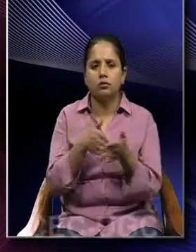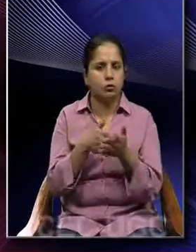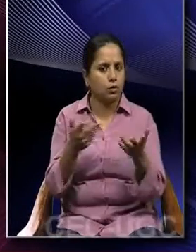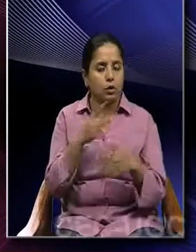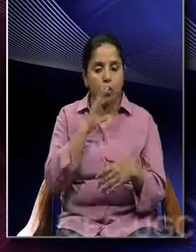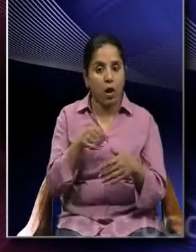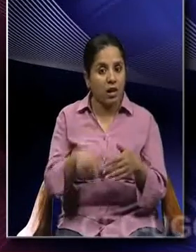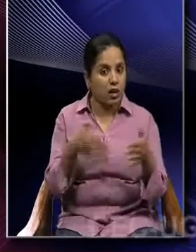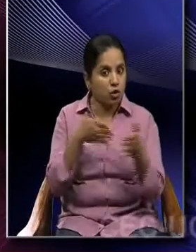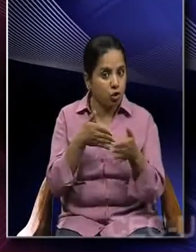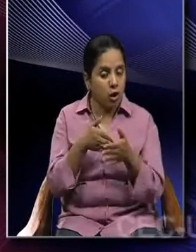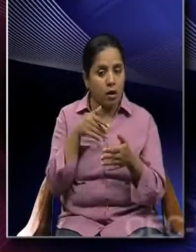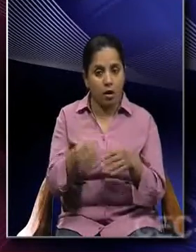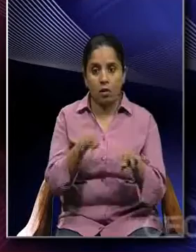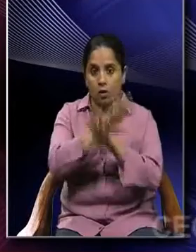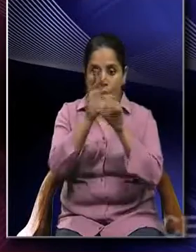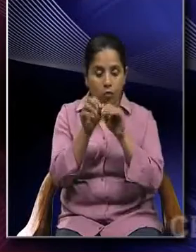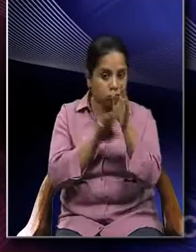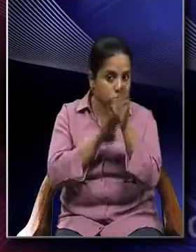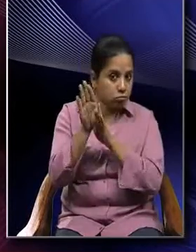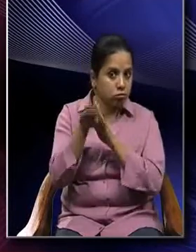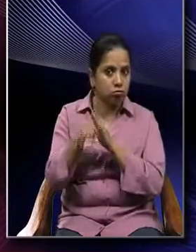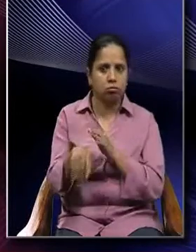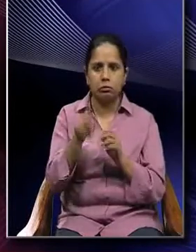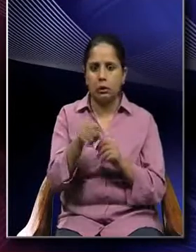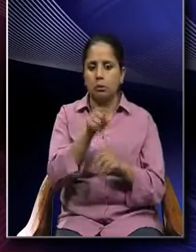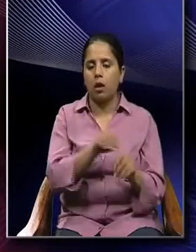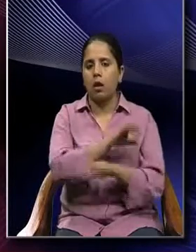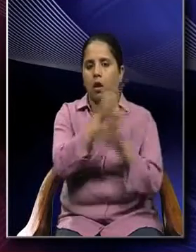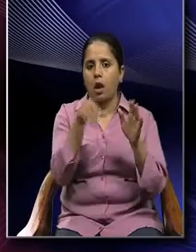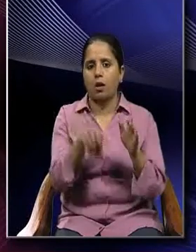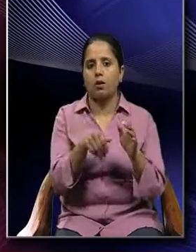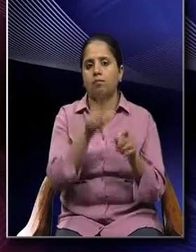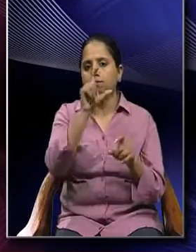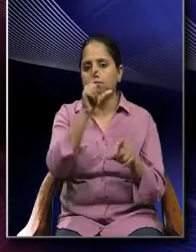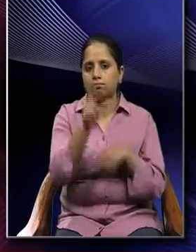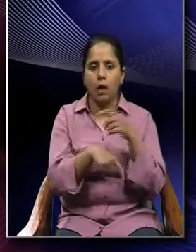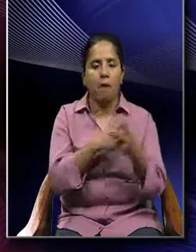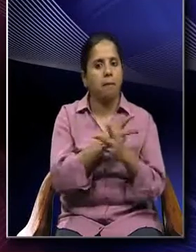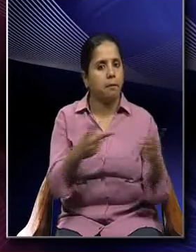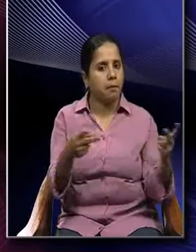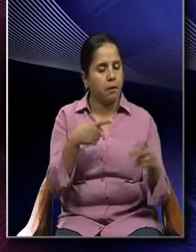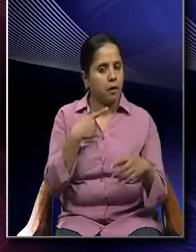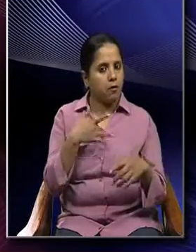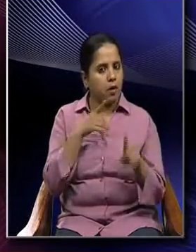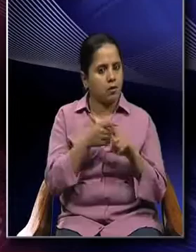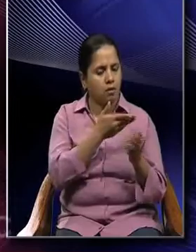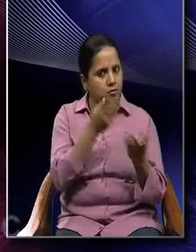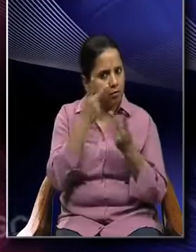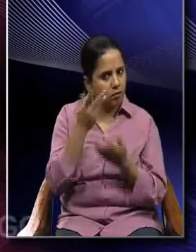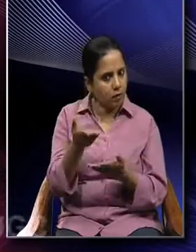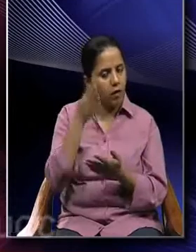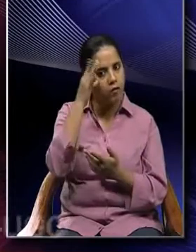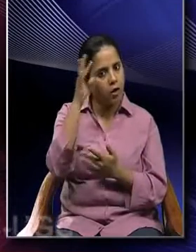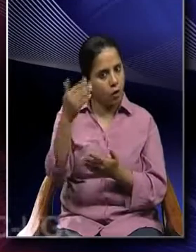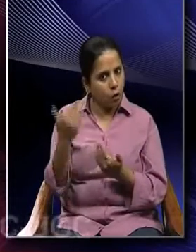challenge of holistic development is to develop such enlightened corporates and make them feel that, see, this is our philosophy,